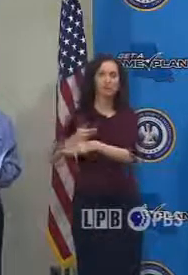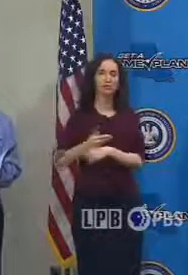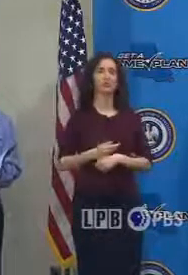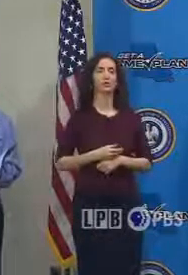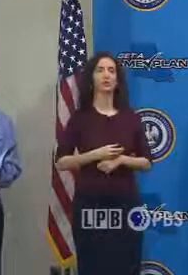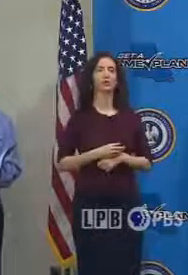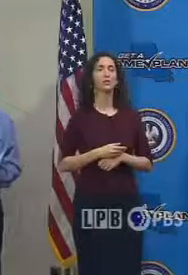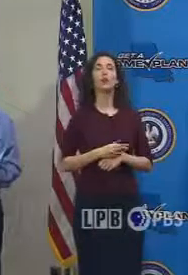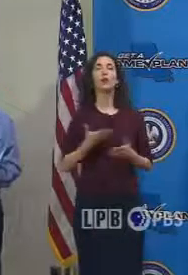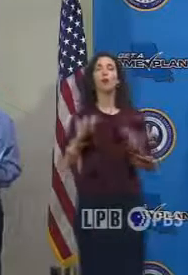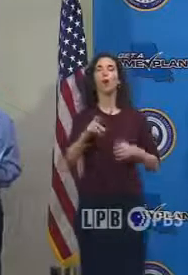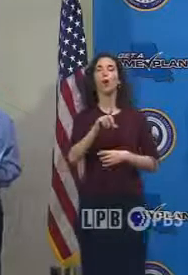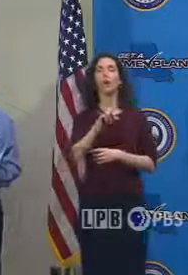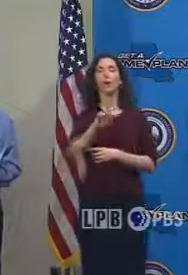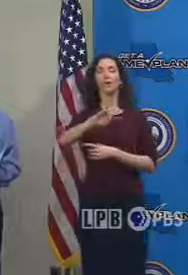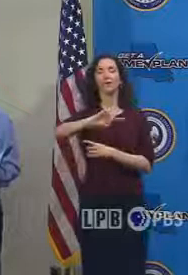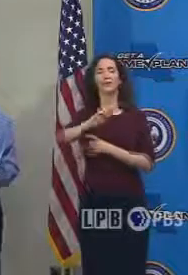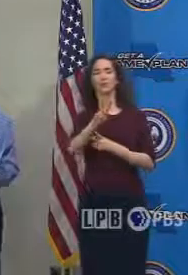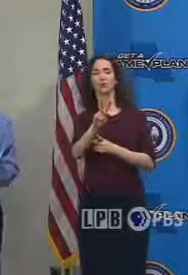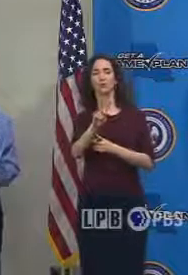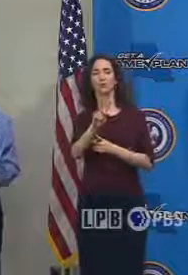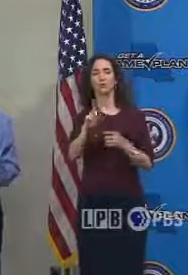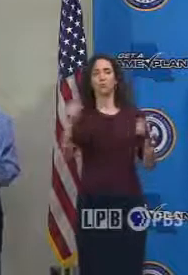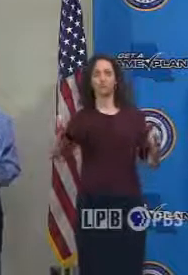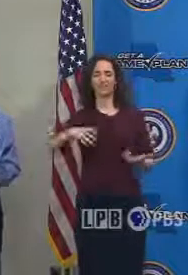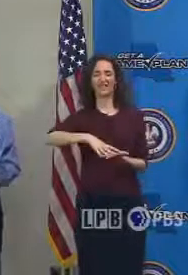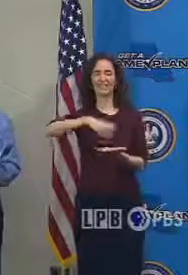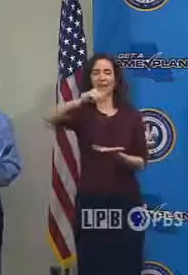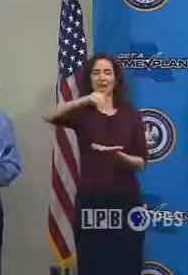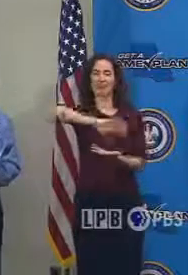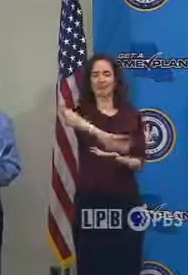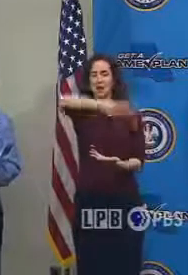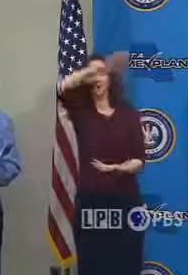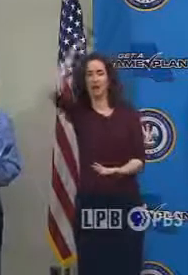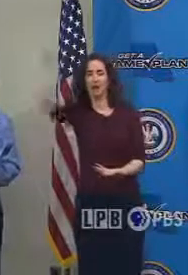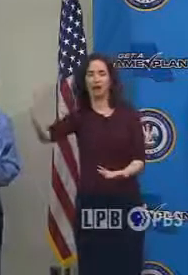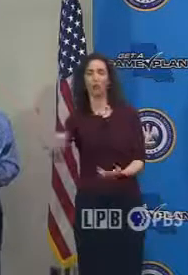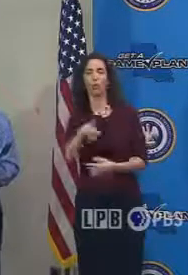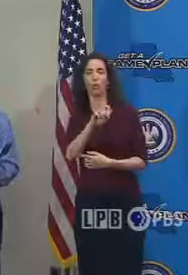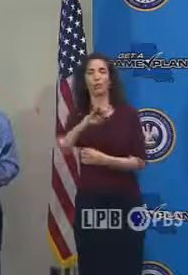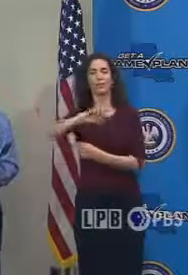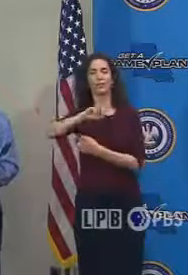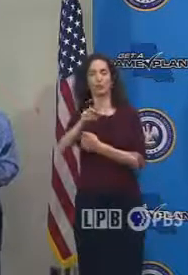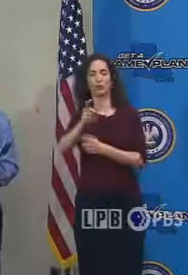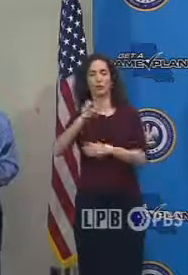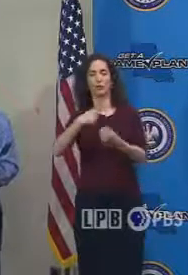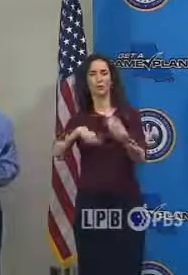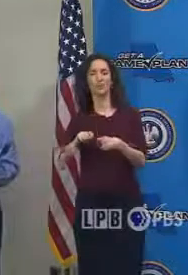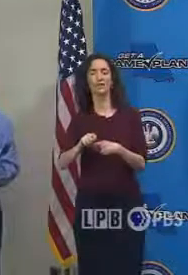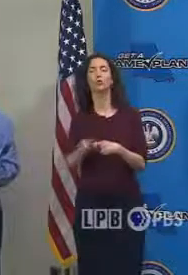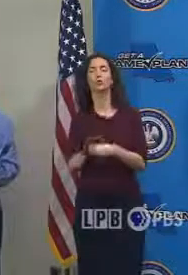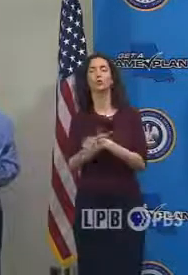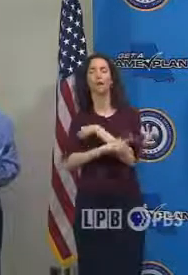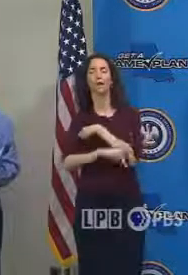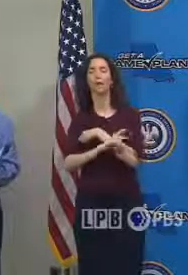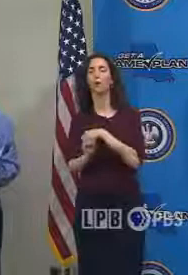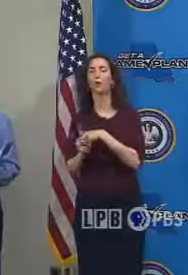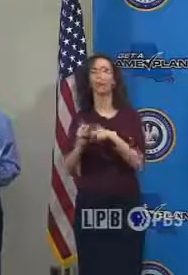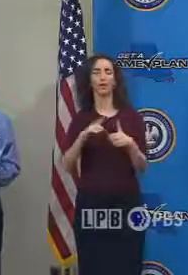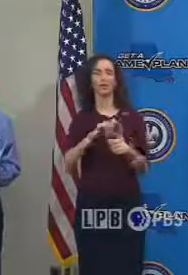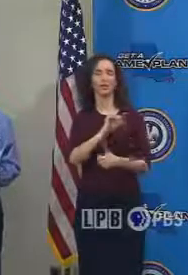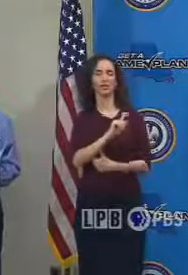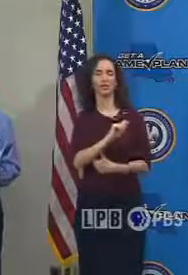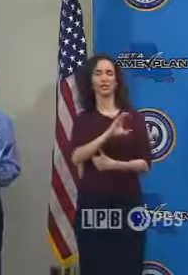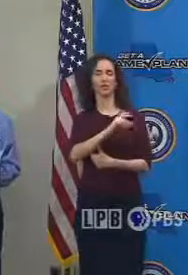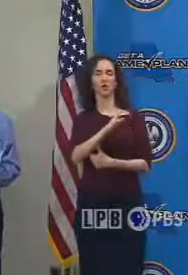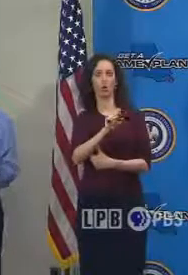we've emplaced 182 super sacks, in 2 different parishes, those being St. Charles and Plaquemines Parish. And if we